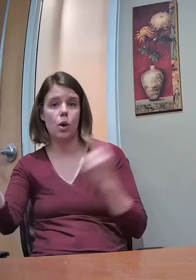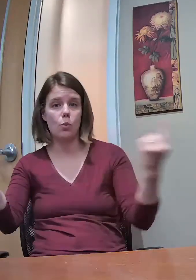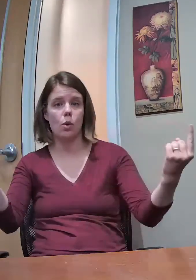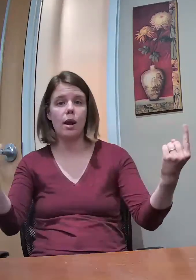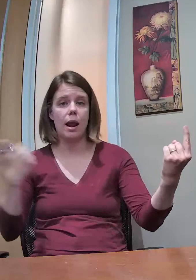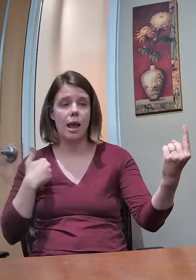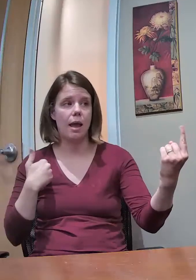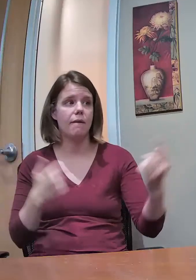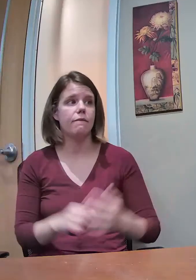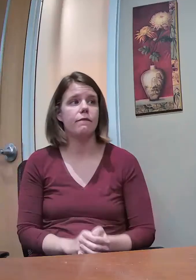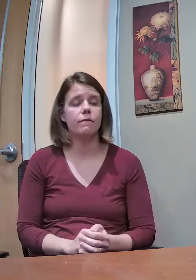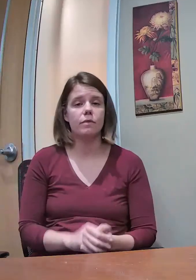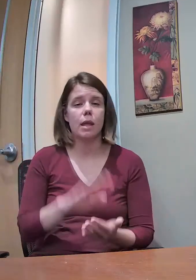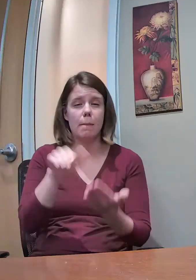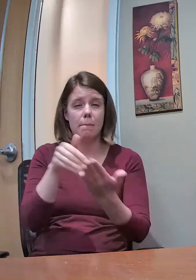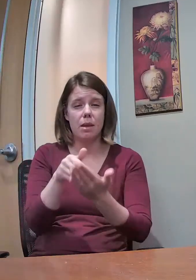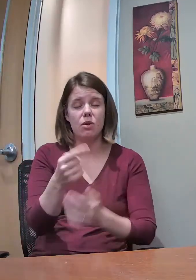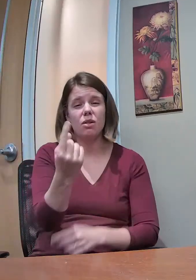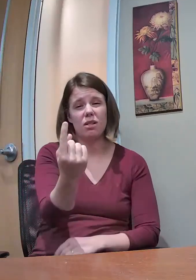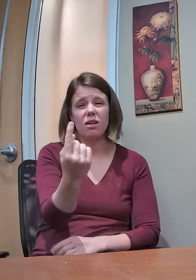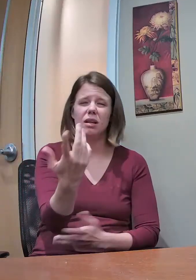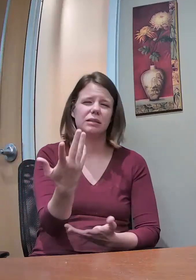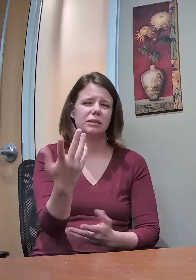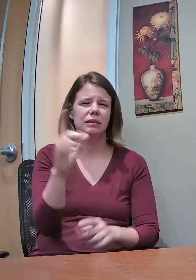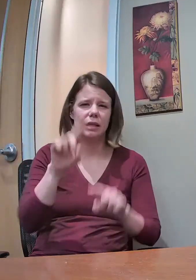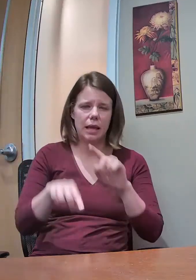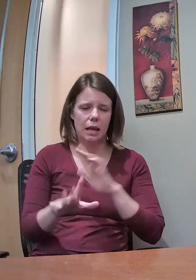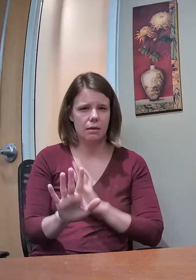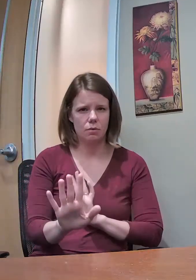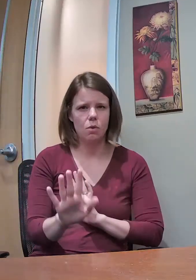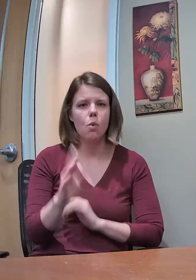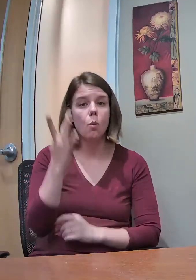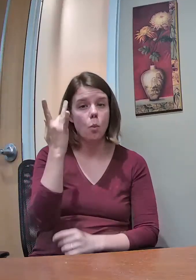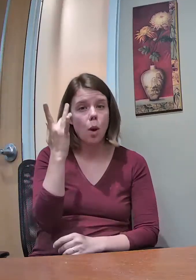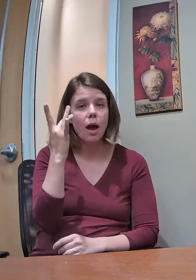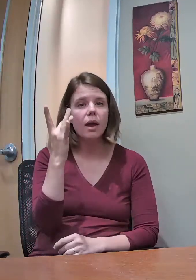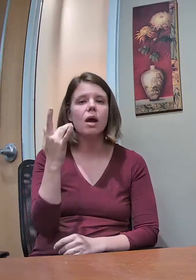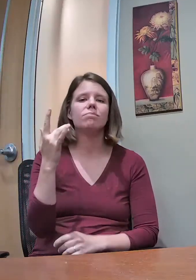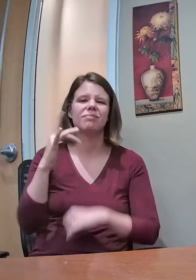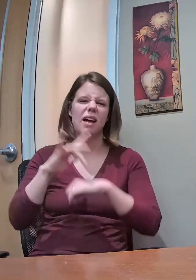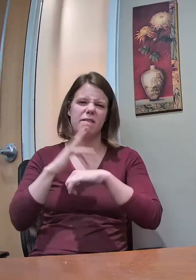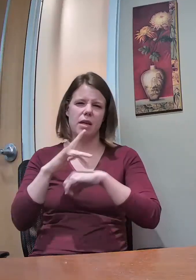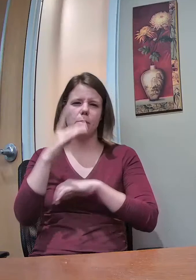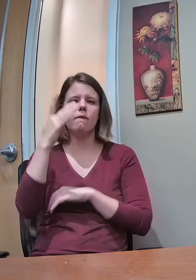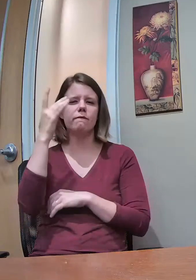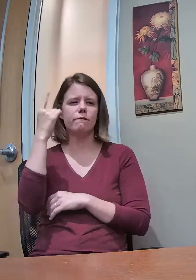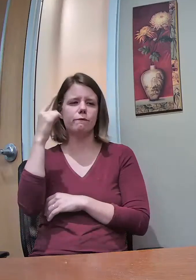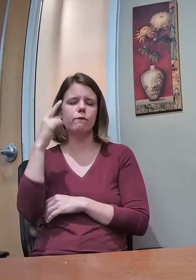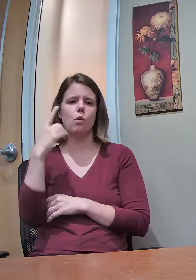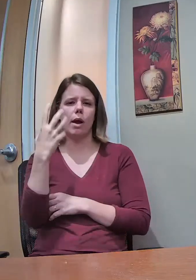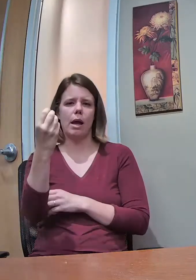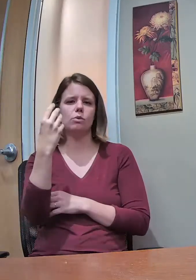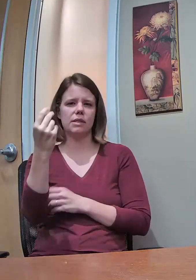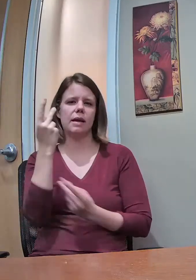don't take them out in the middle one, as we want to keep that available for outdoor visits.